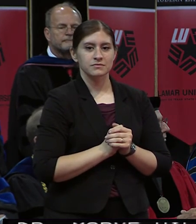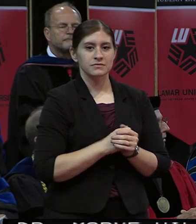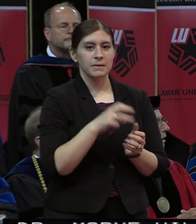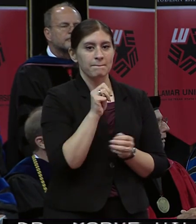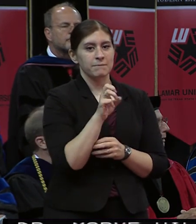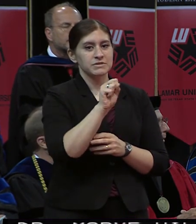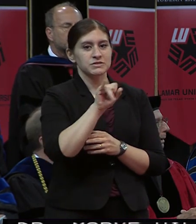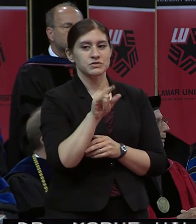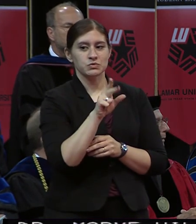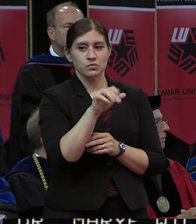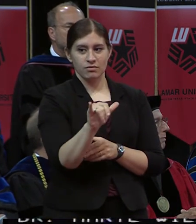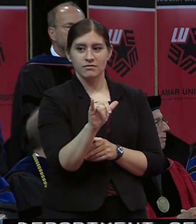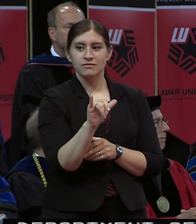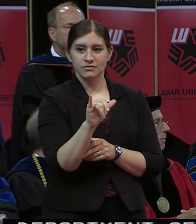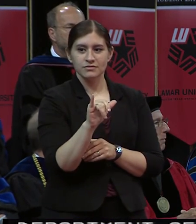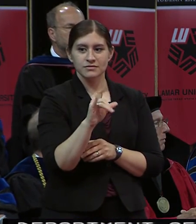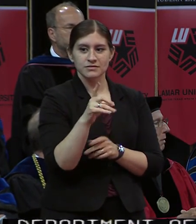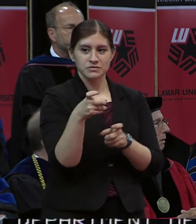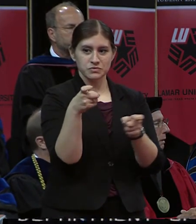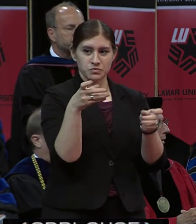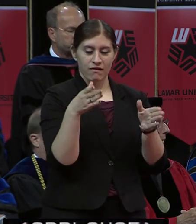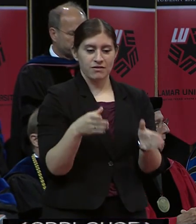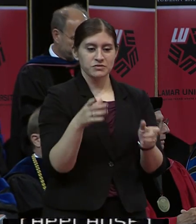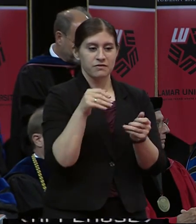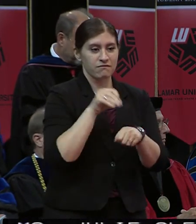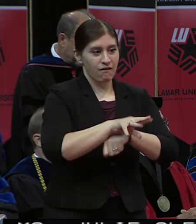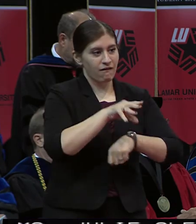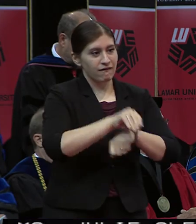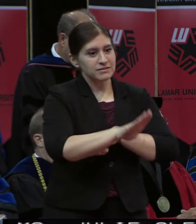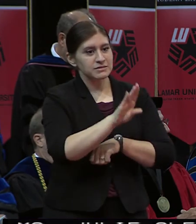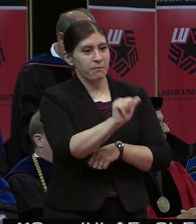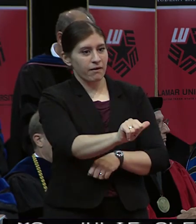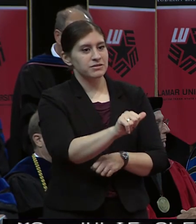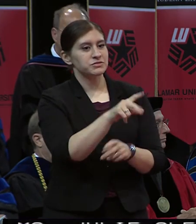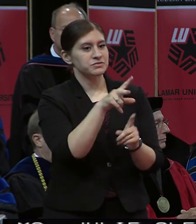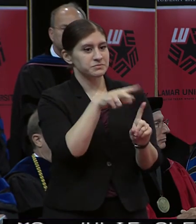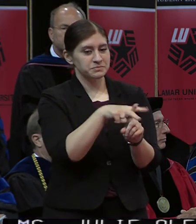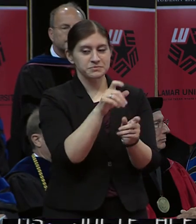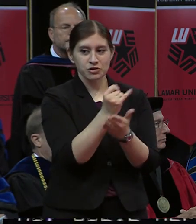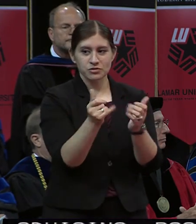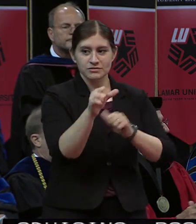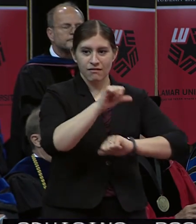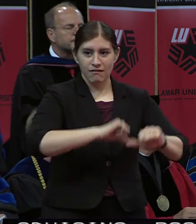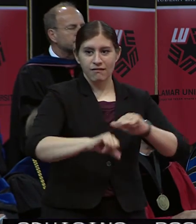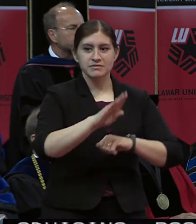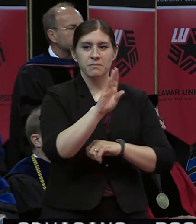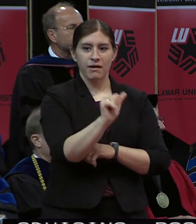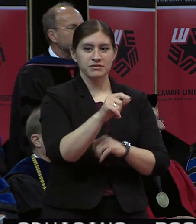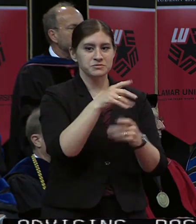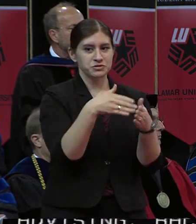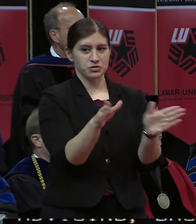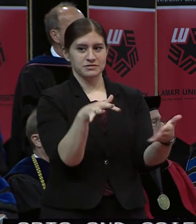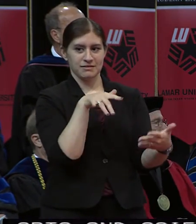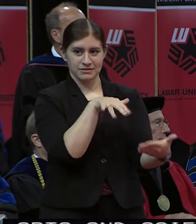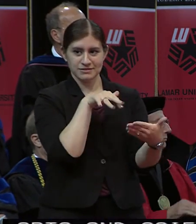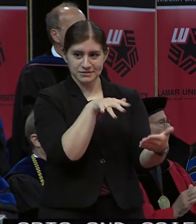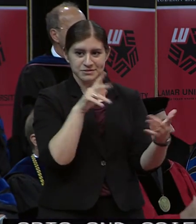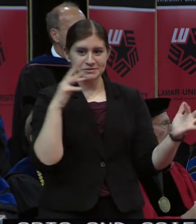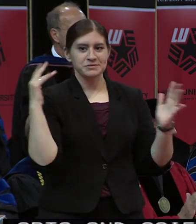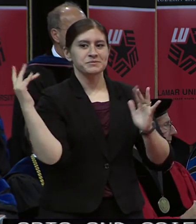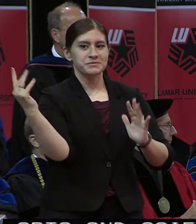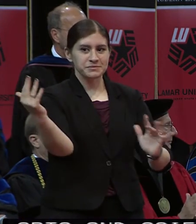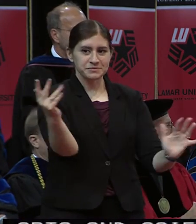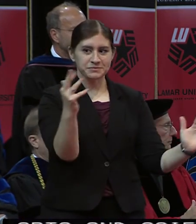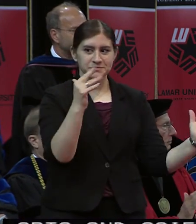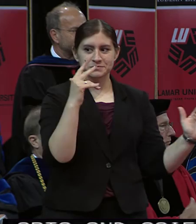Ms. Julie Alford, Director of Advising, Bachelor of Applied Arts and Sciences, and Bachelor of General Studies.